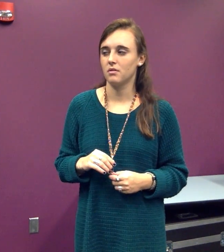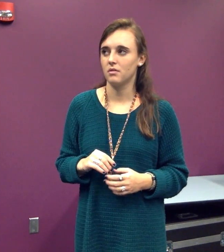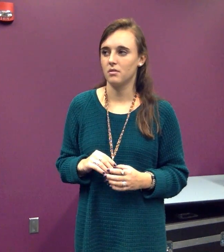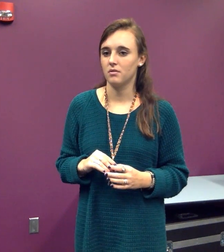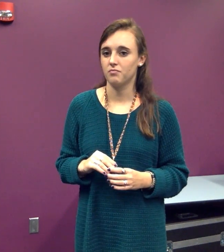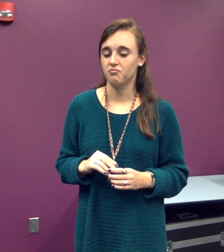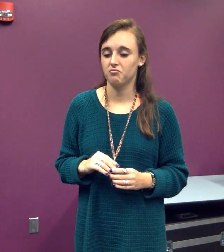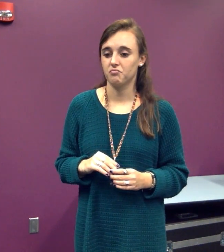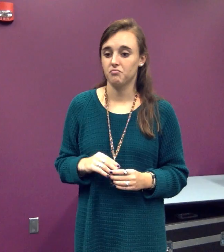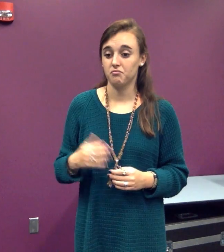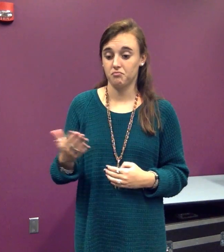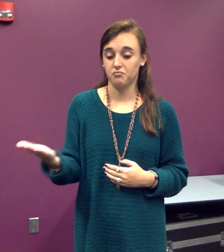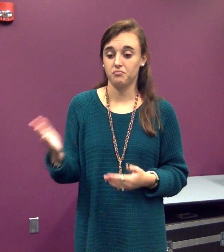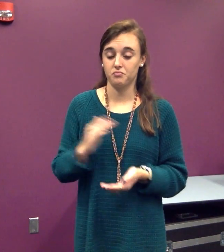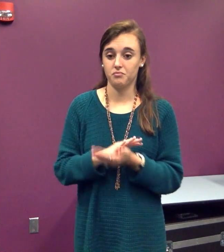become